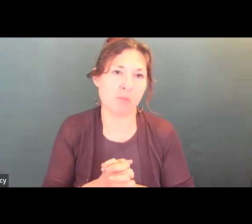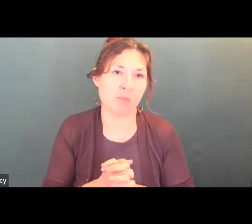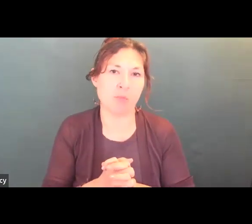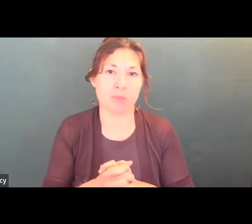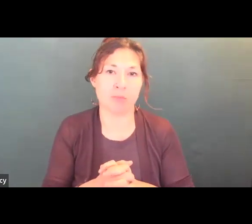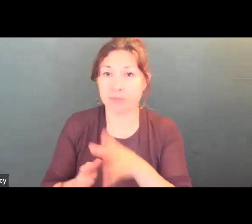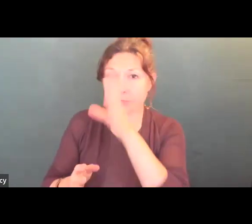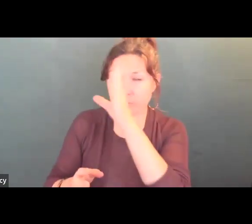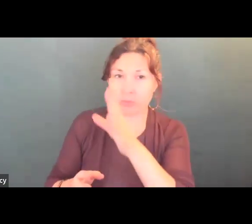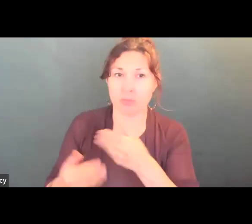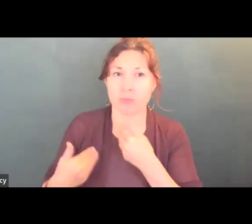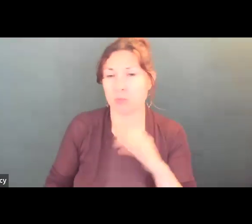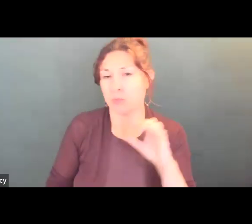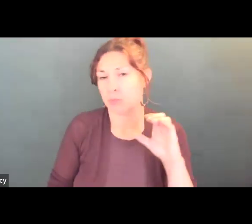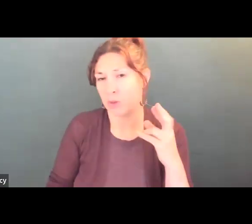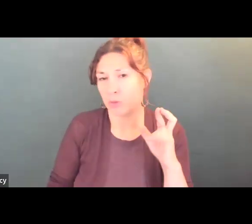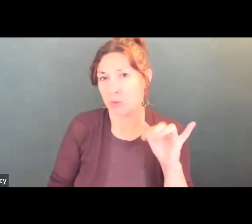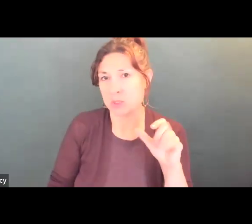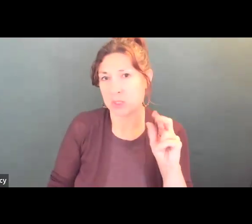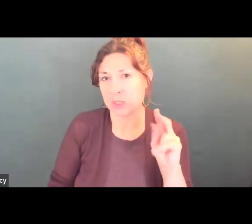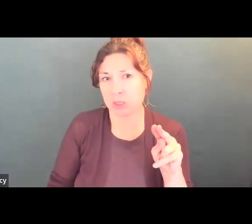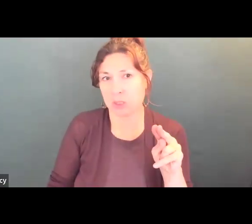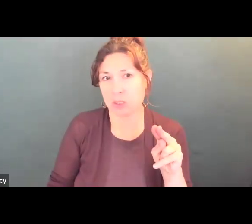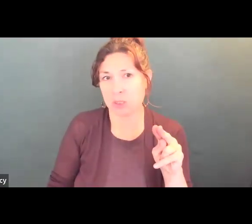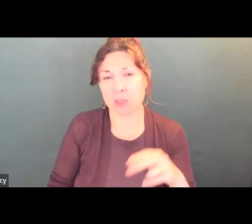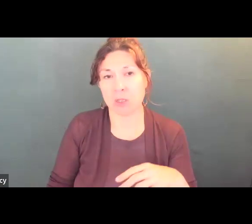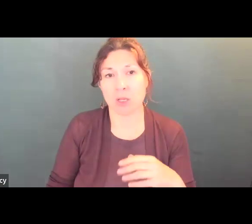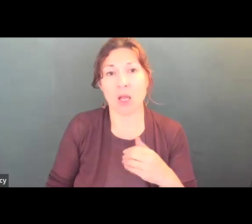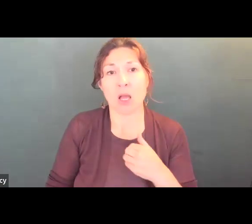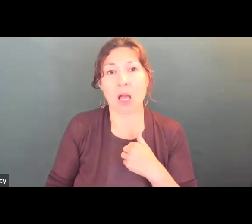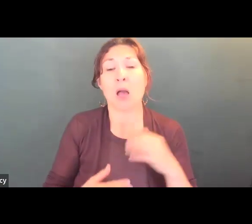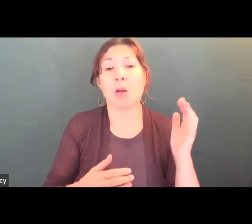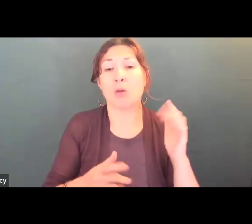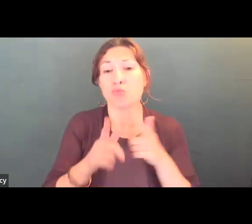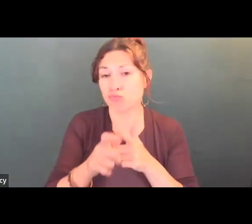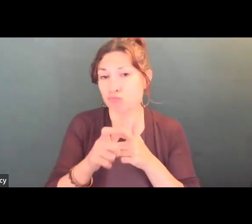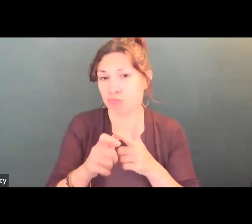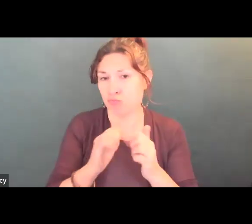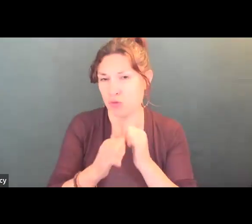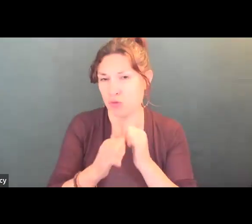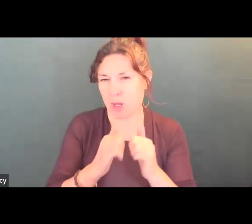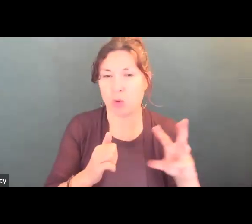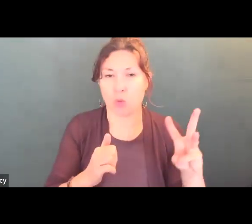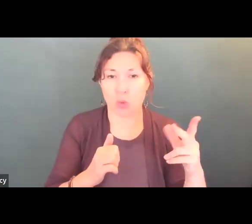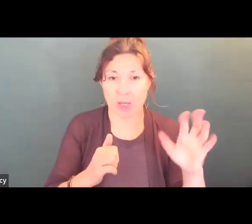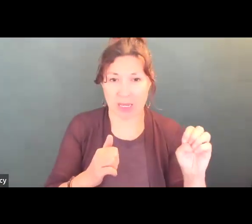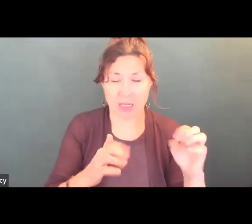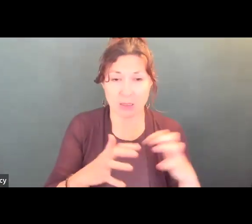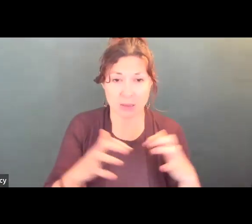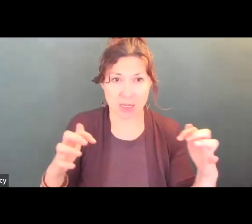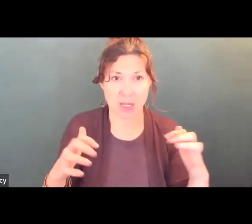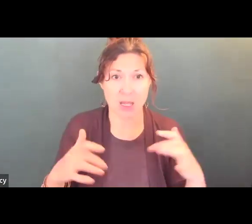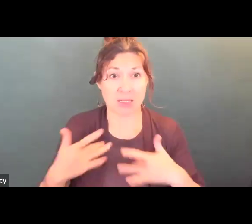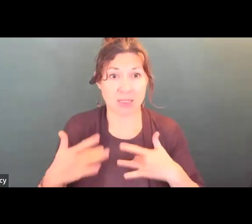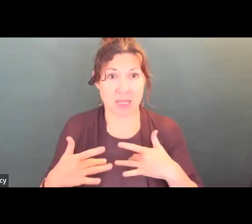Hi, I'm Christian, and I have fun track. I ran track at the White Stadium, and I'm excited to be able to walk